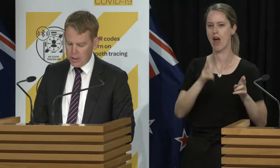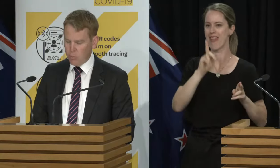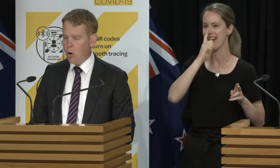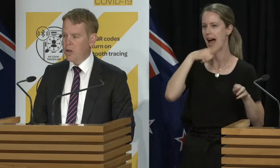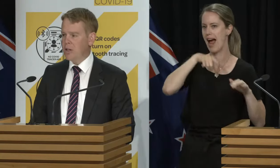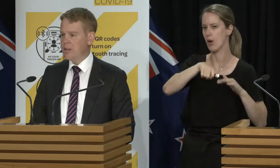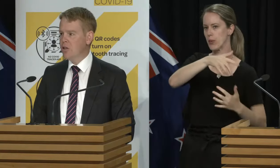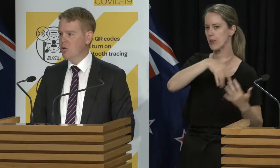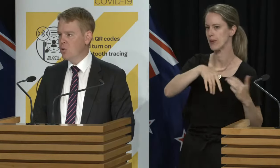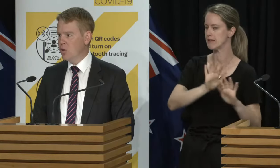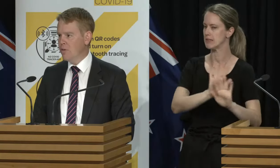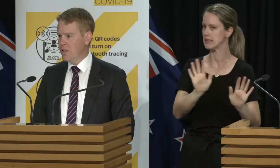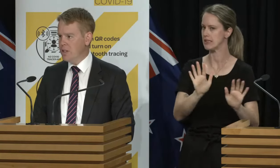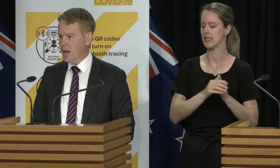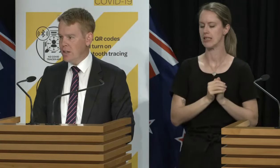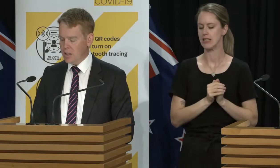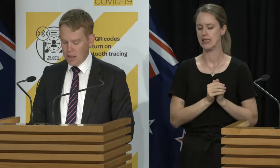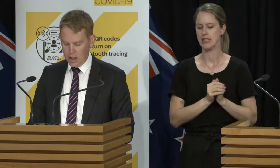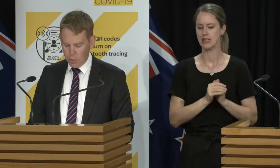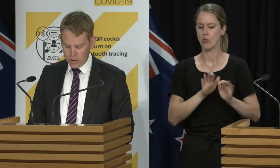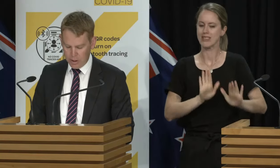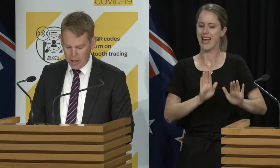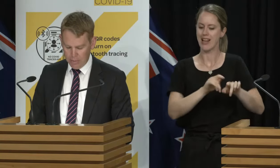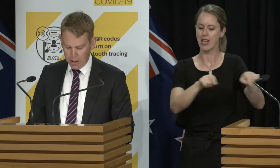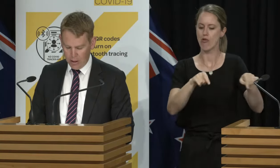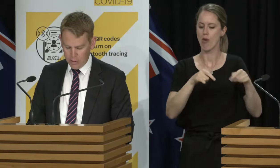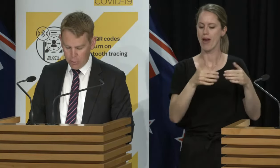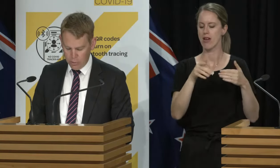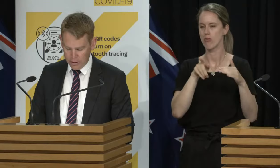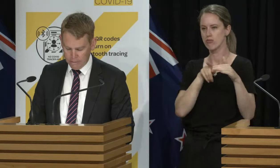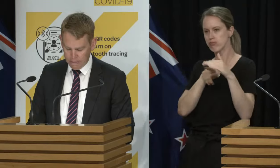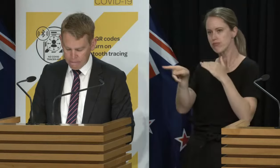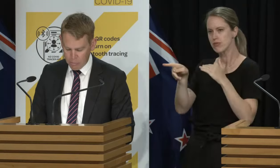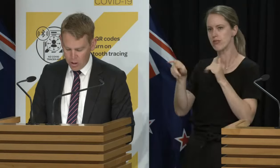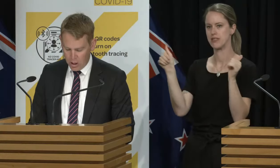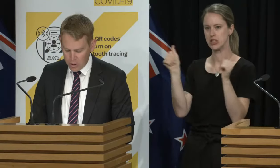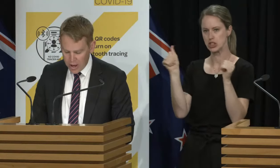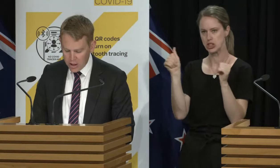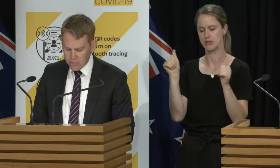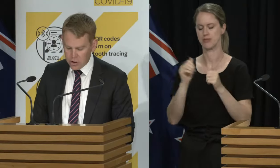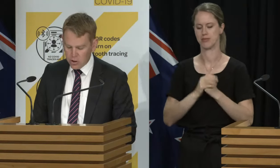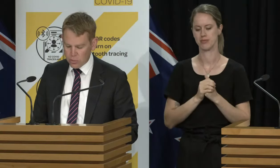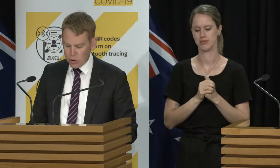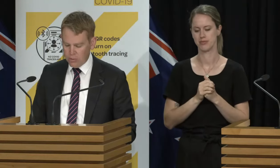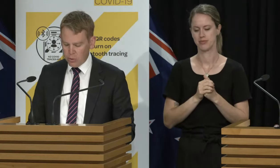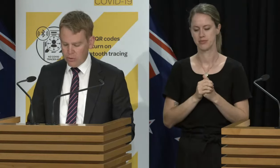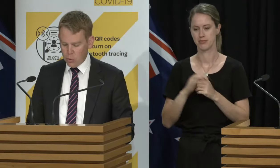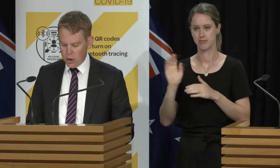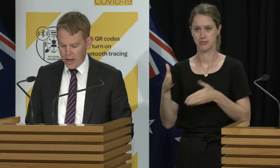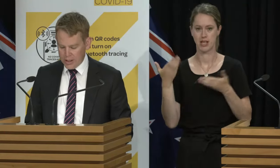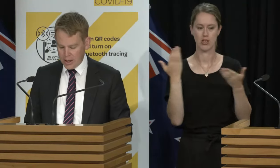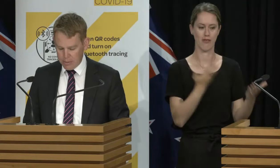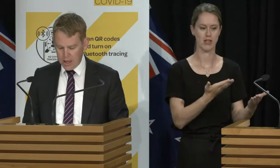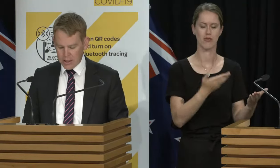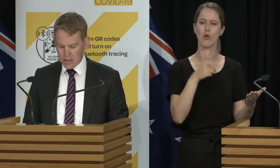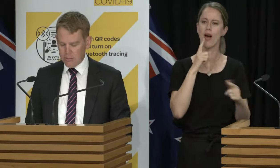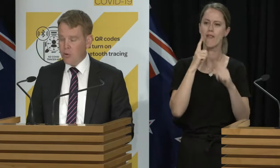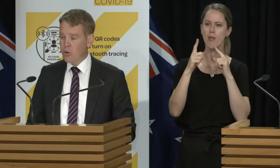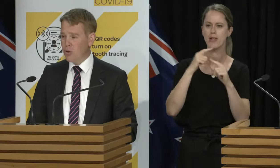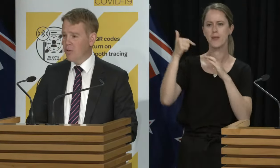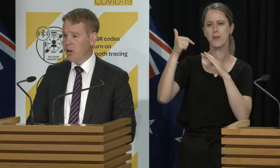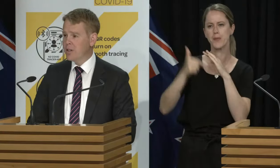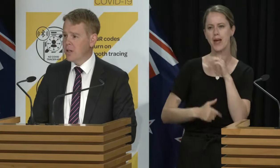interim step while we continue to investigate what has been happening at the Pullman. I'll now head over to Dr. Bloomfiled for a case update